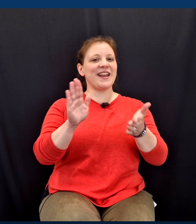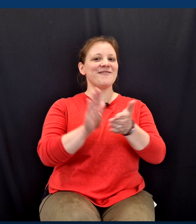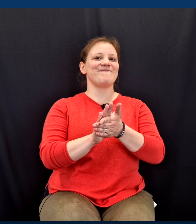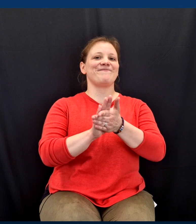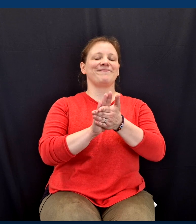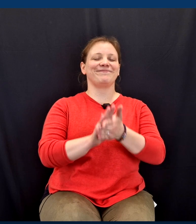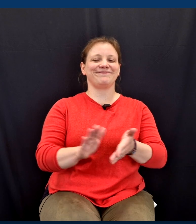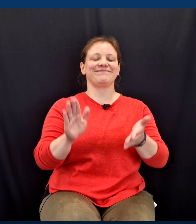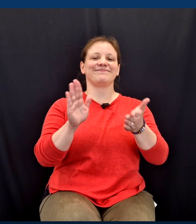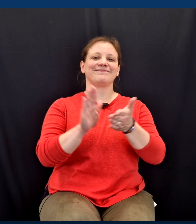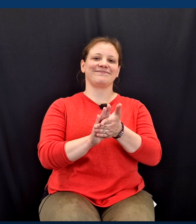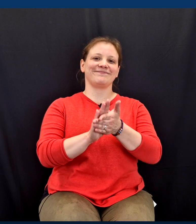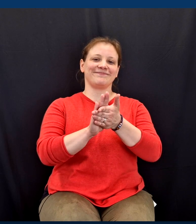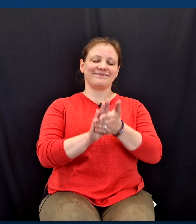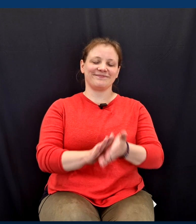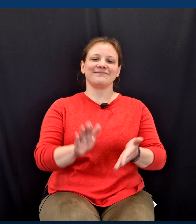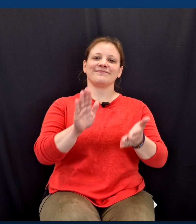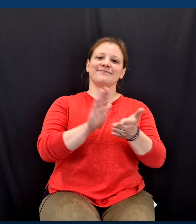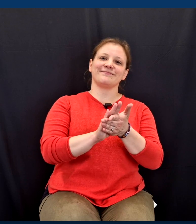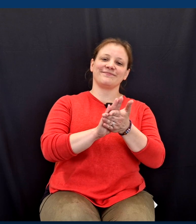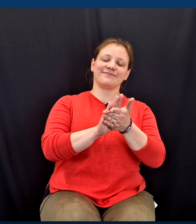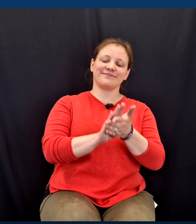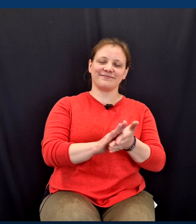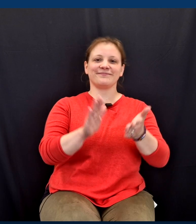Stay with me.